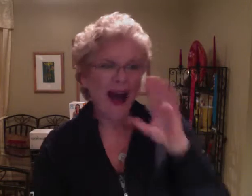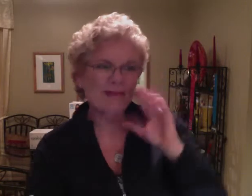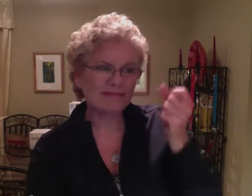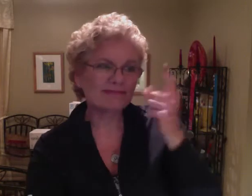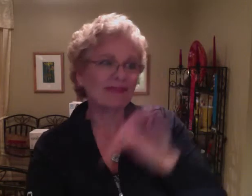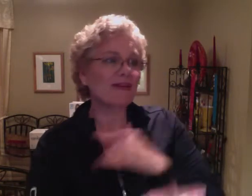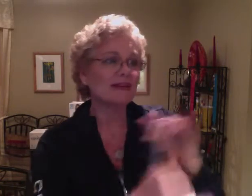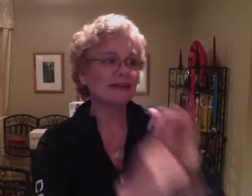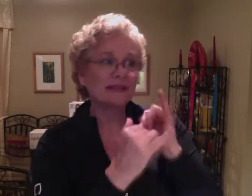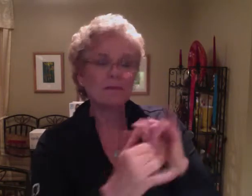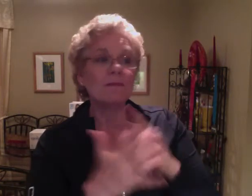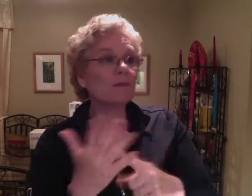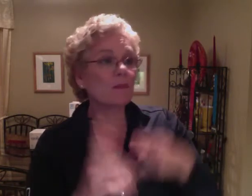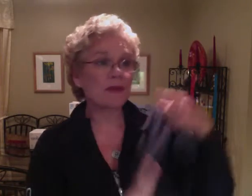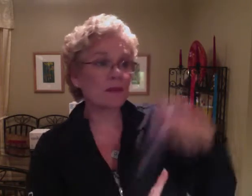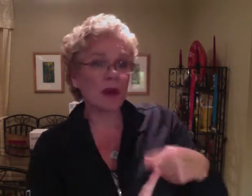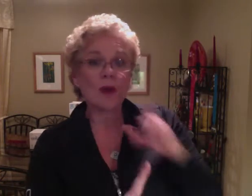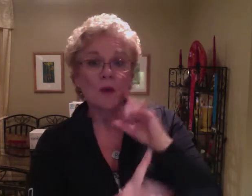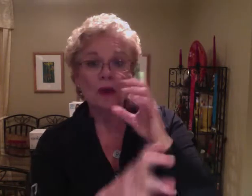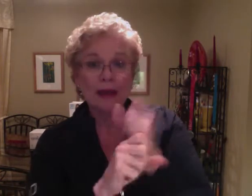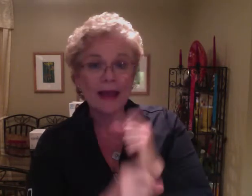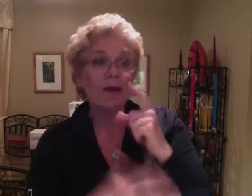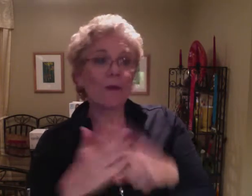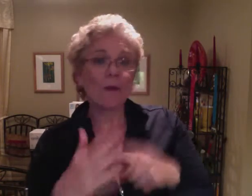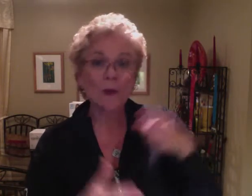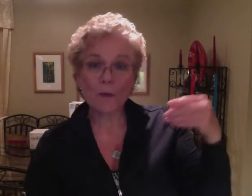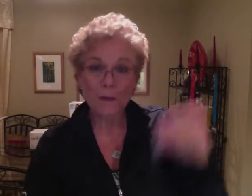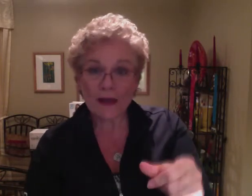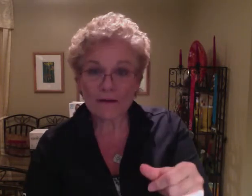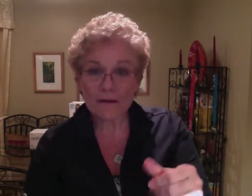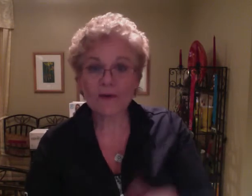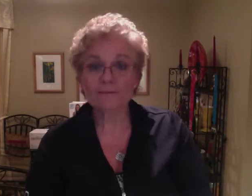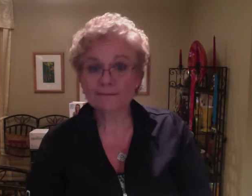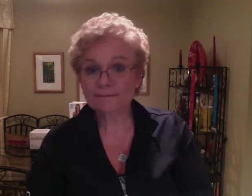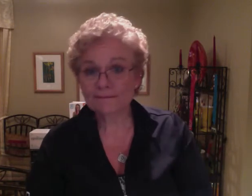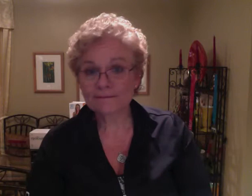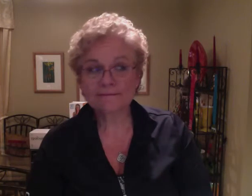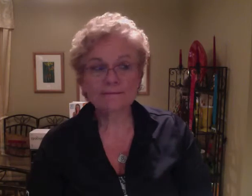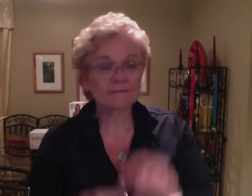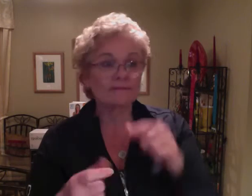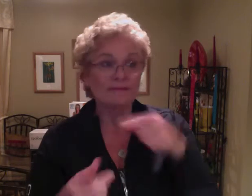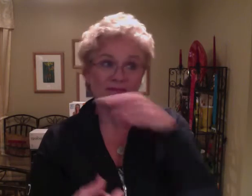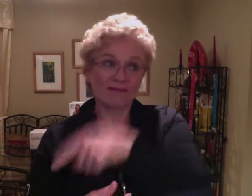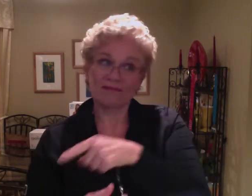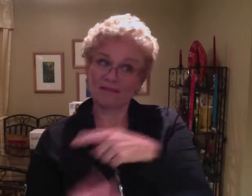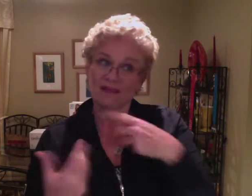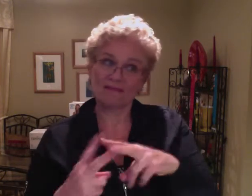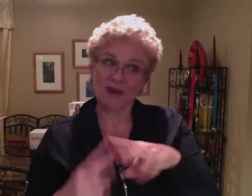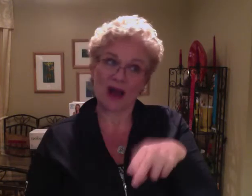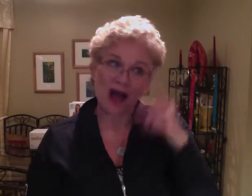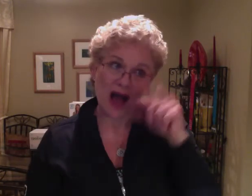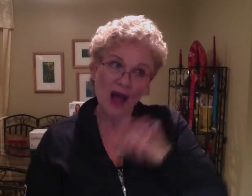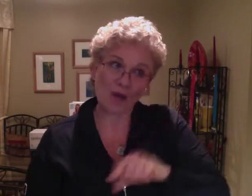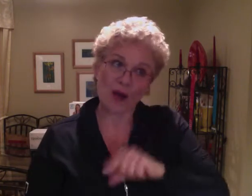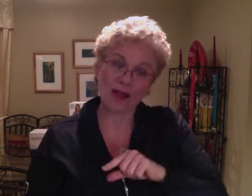boils down to is you will get what you pay for. It's very high quality stuff, and this isn't cheap nutrition, cheap things that you're